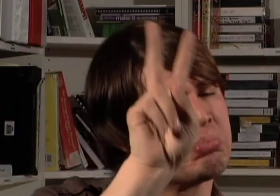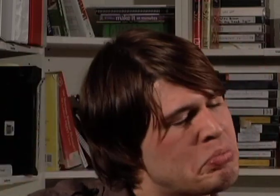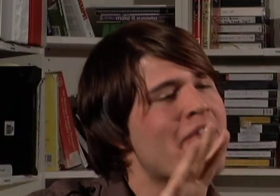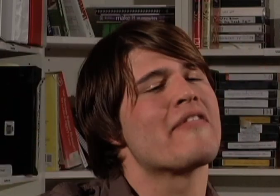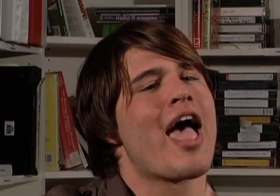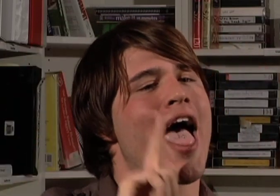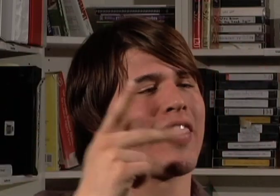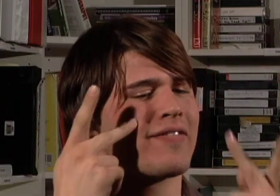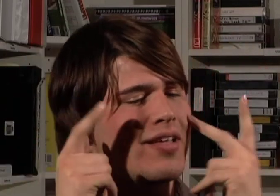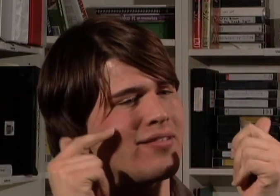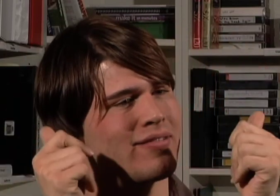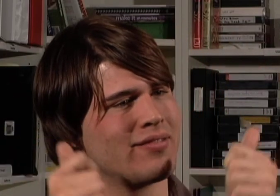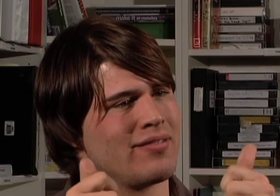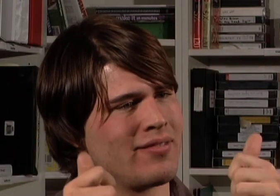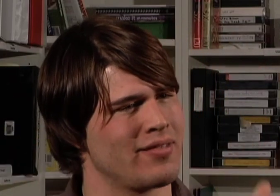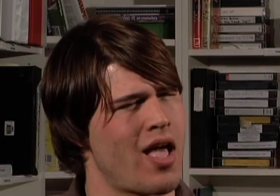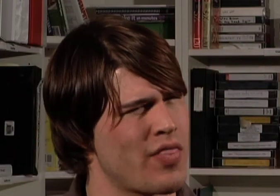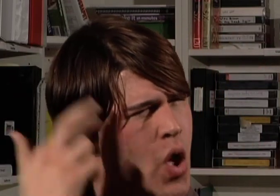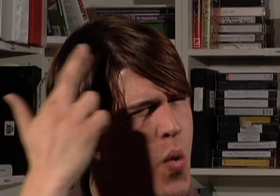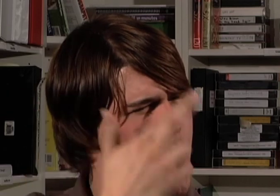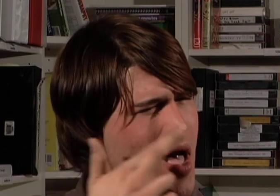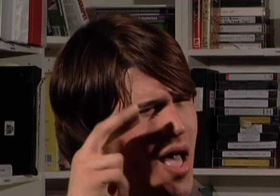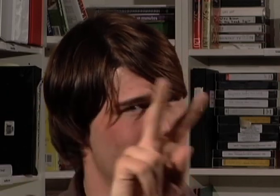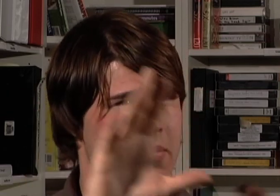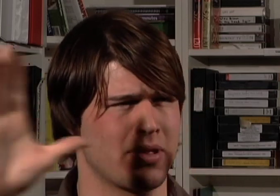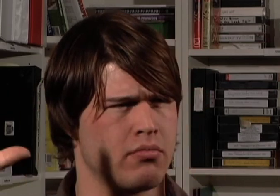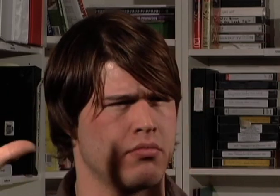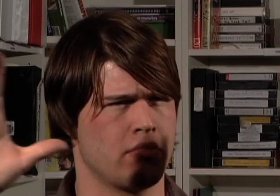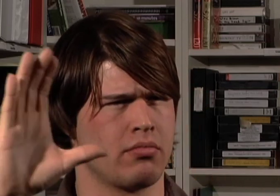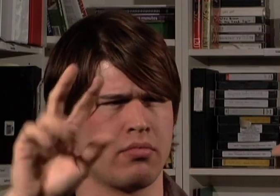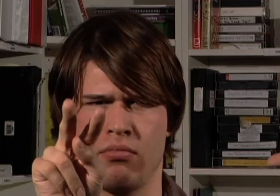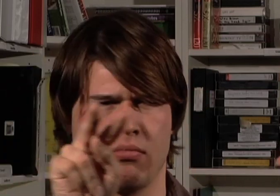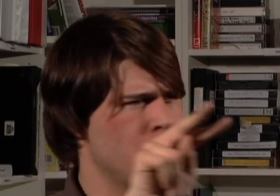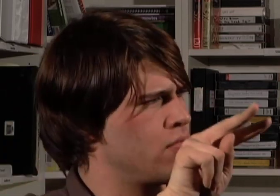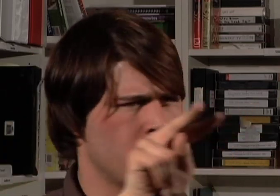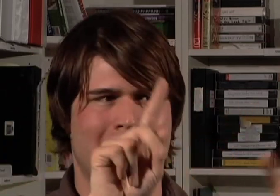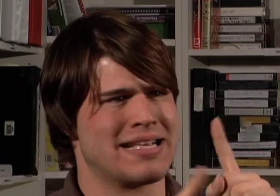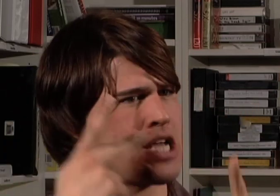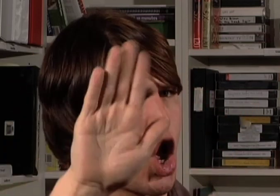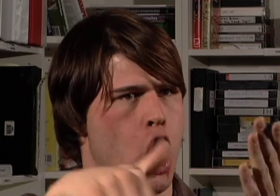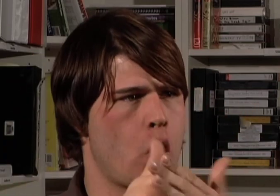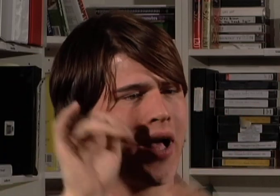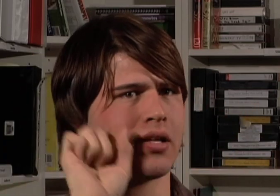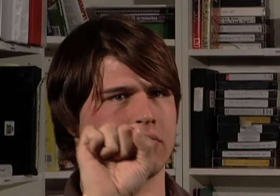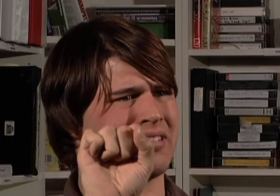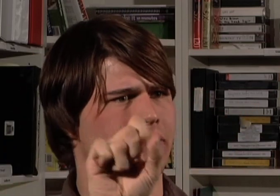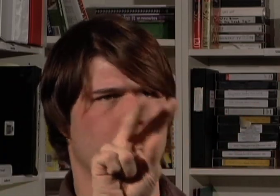little screen and stuff, but which was fine, I got used to that. But now with my vision getting worse, I'm not seeing